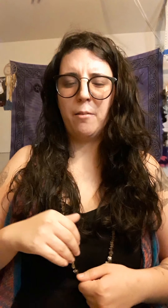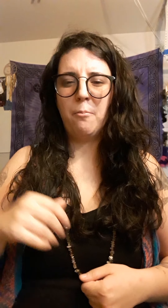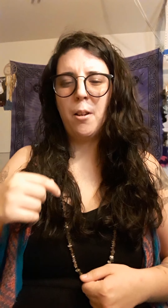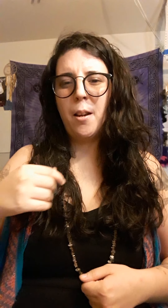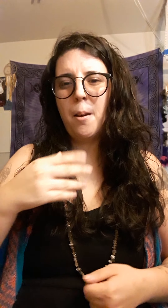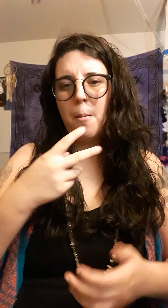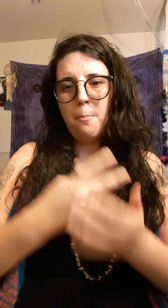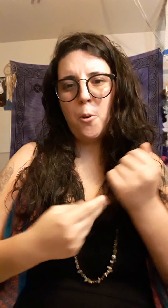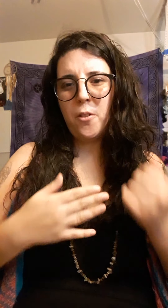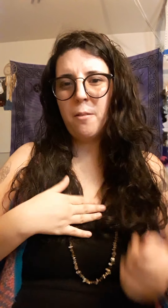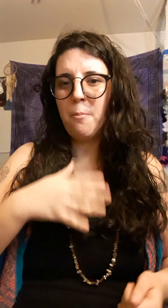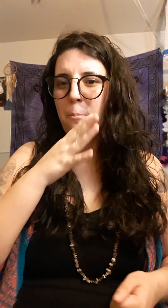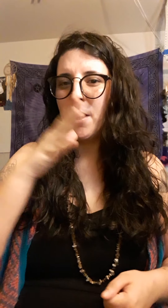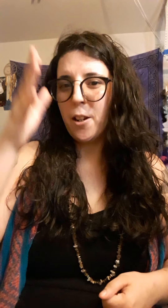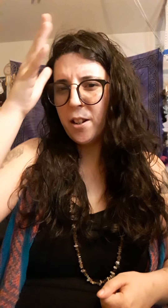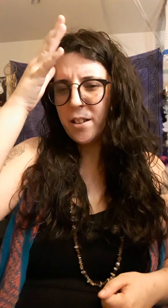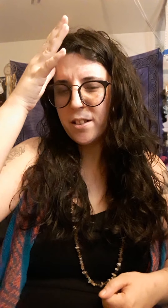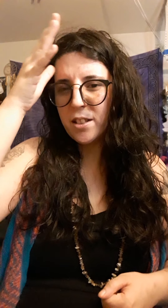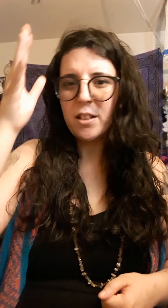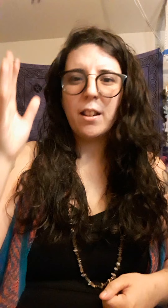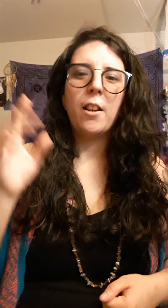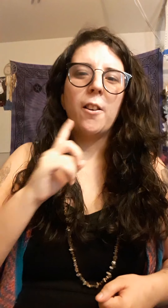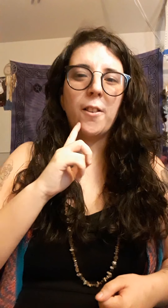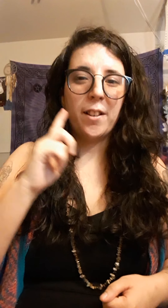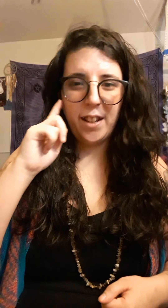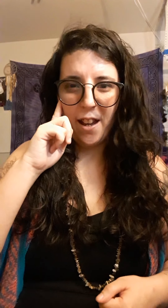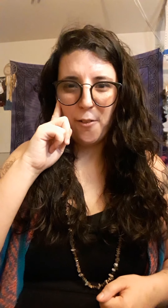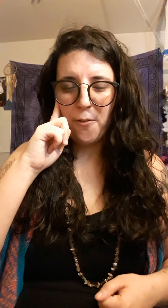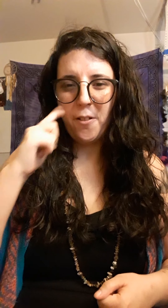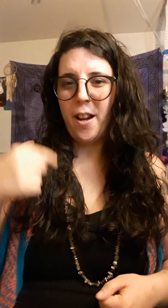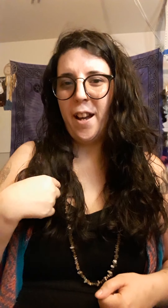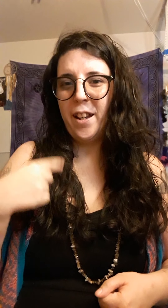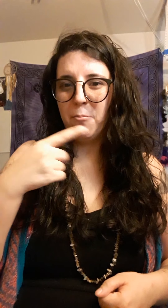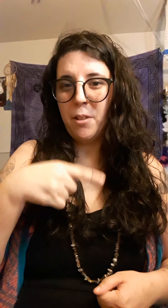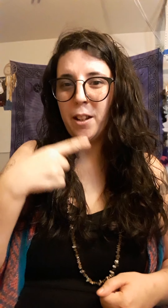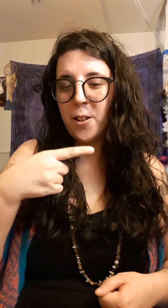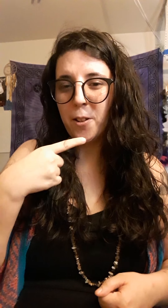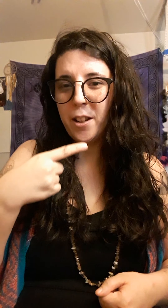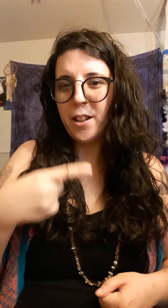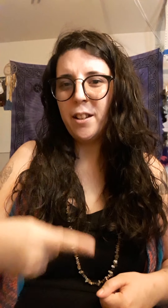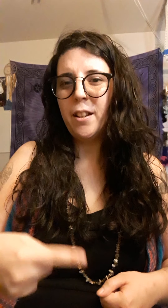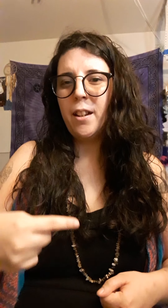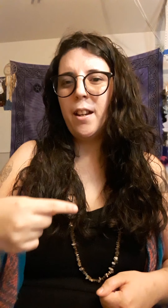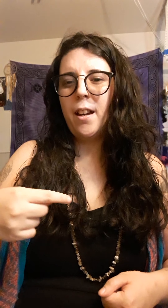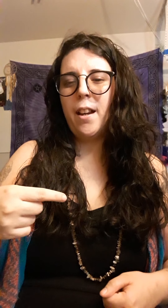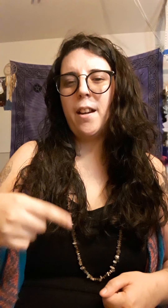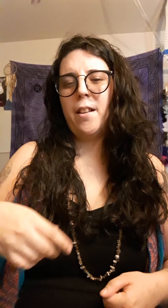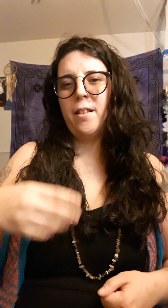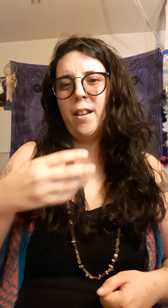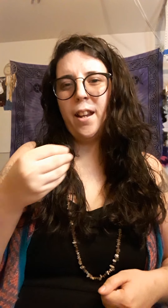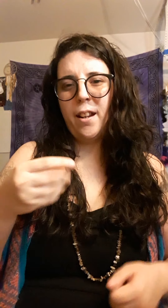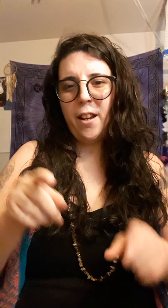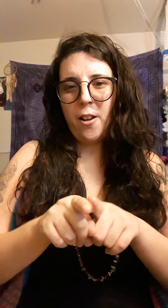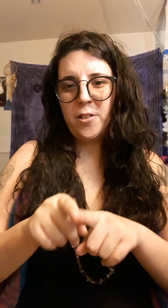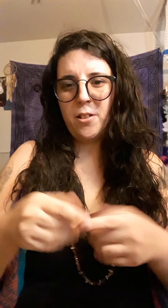Both of my parents are deaf. I am hearing, and I also